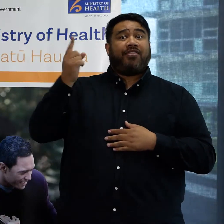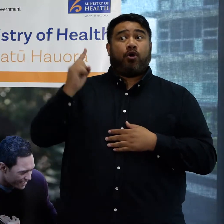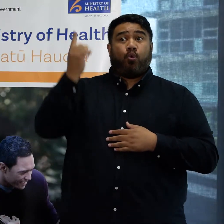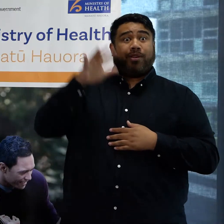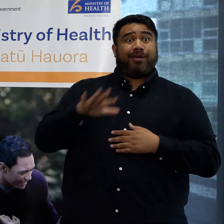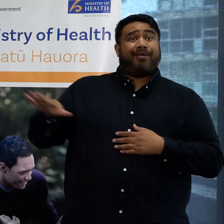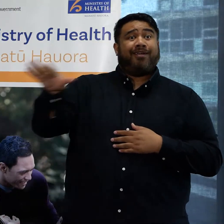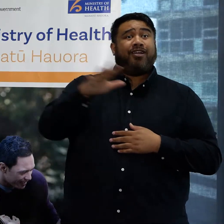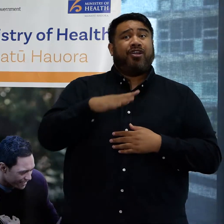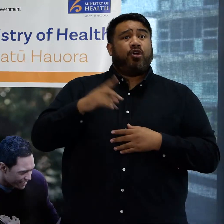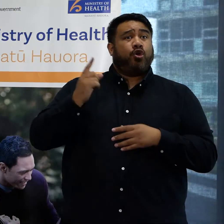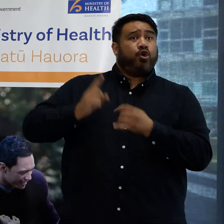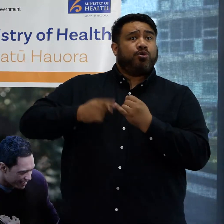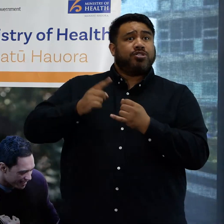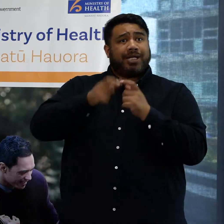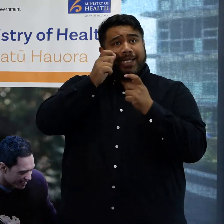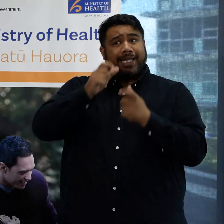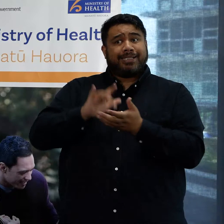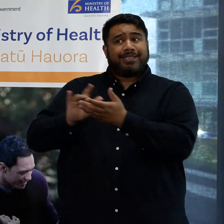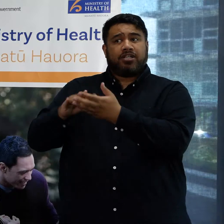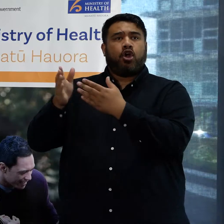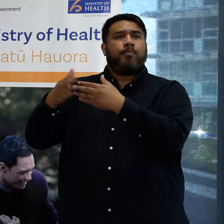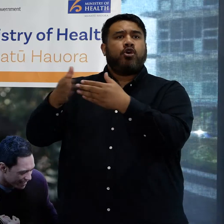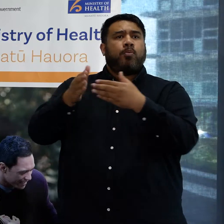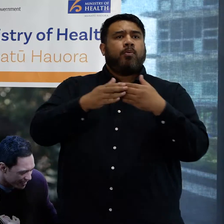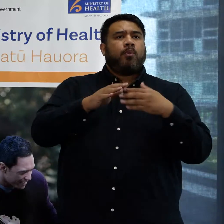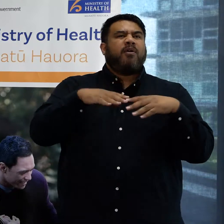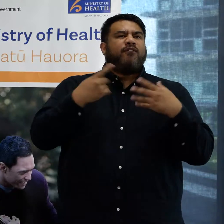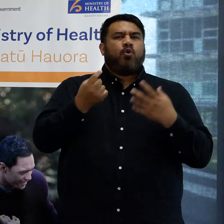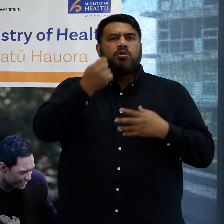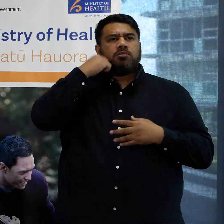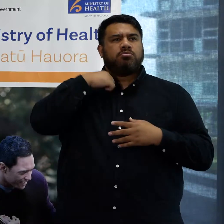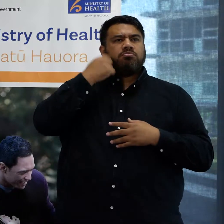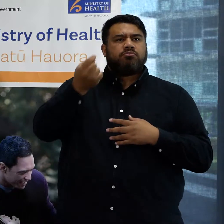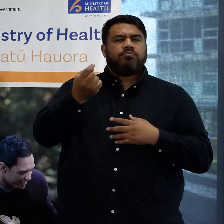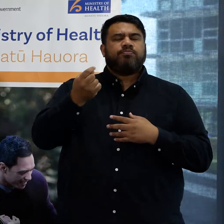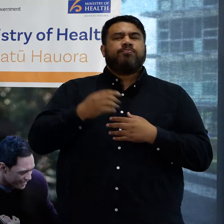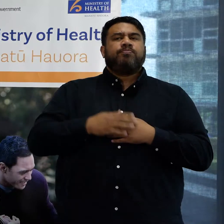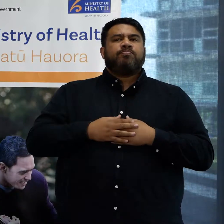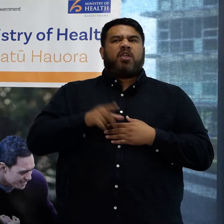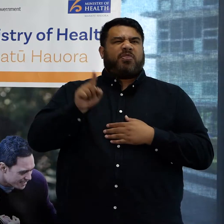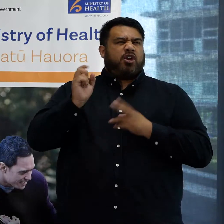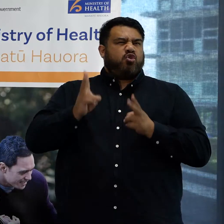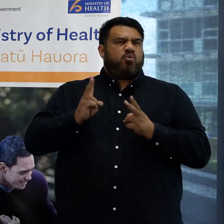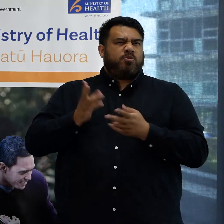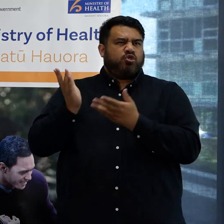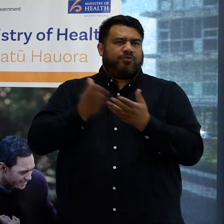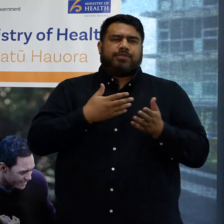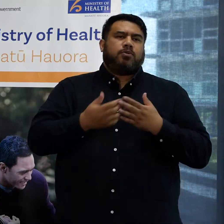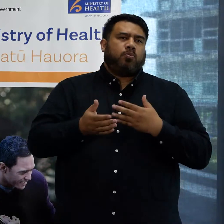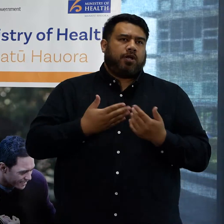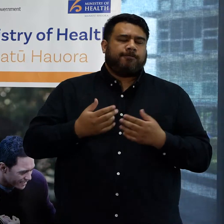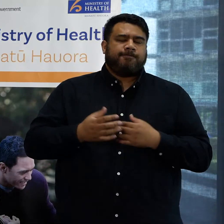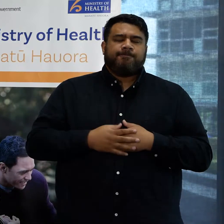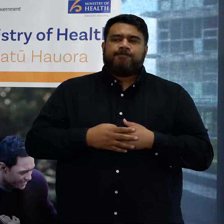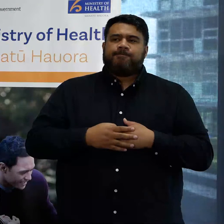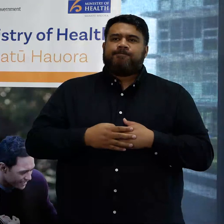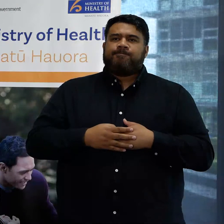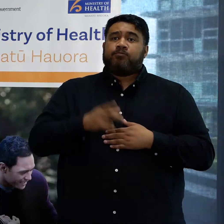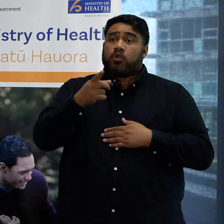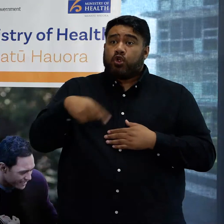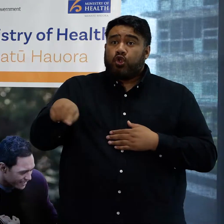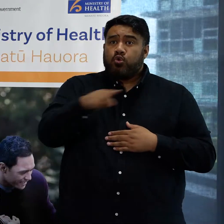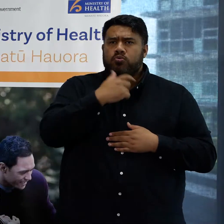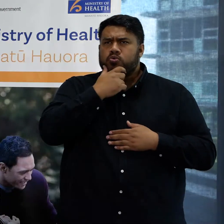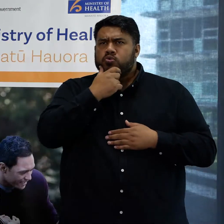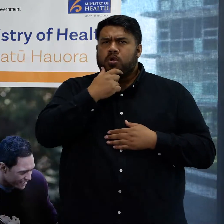Auckland that are open also over the weekend for swabbing as part of their usual provision of after-hours care. If you want to know where the